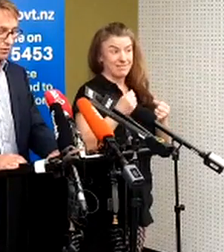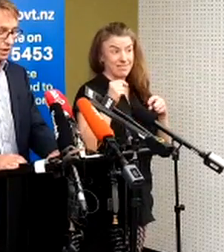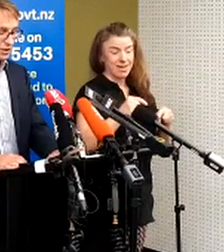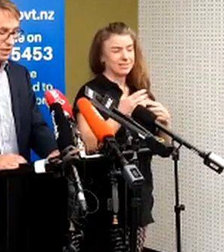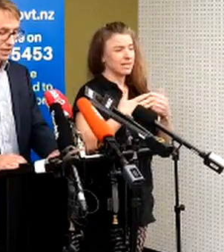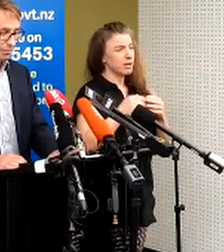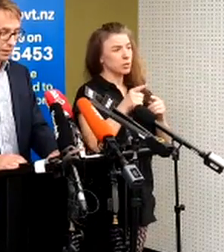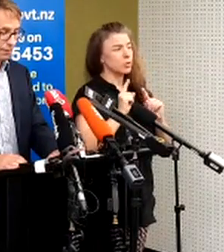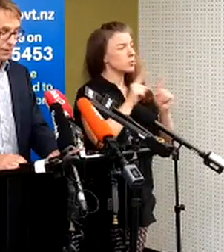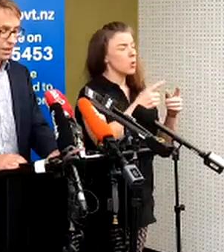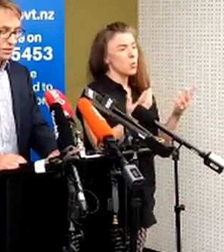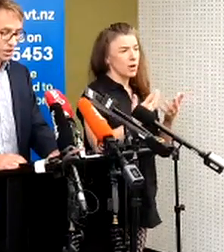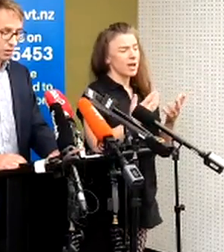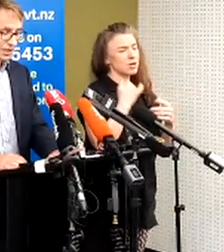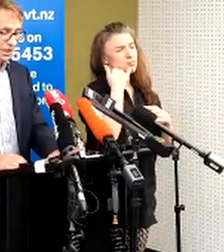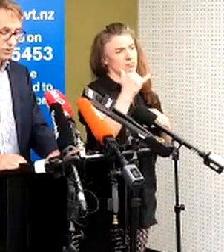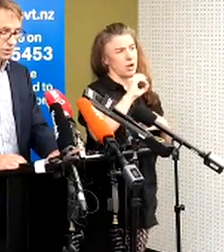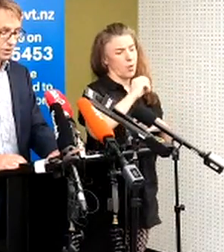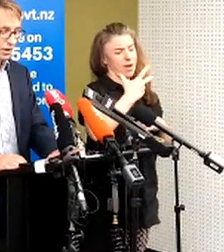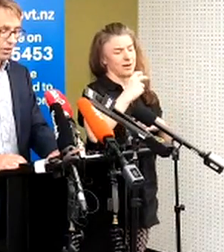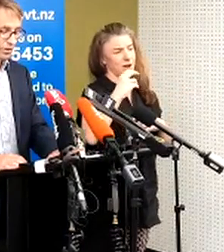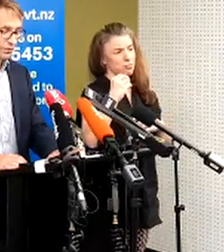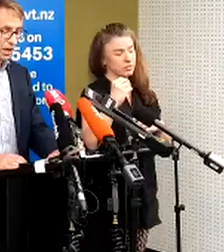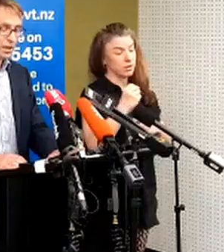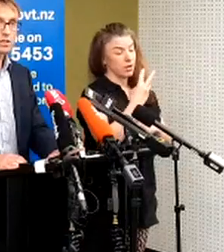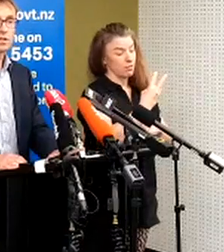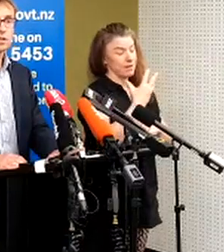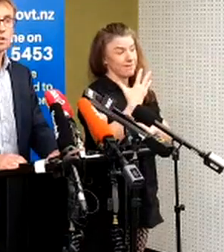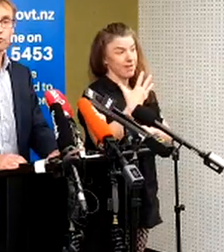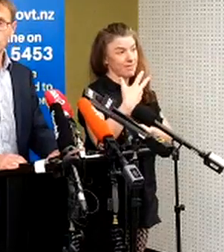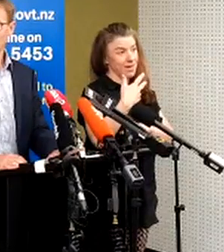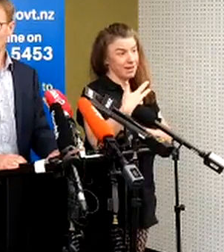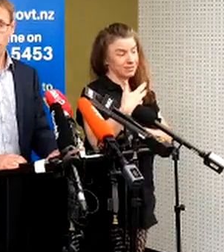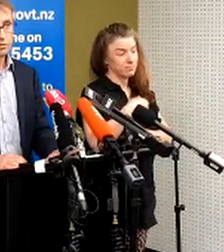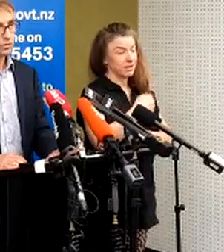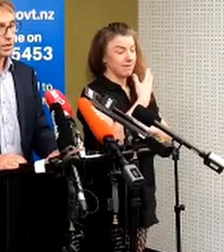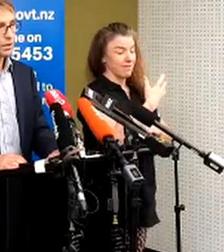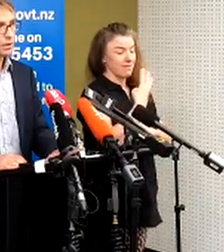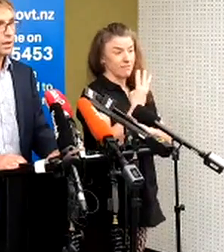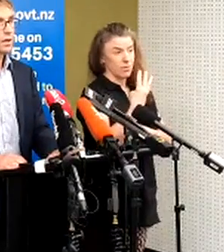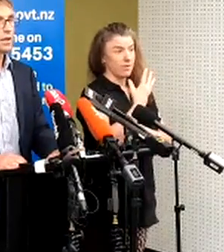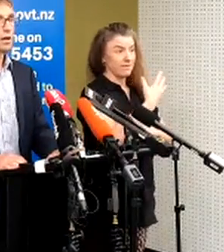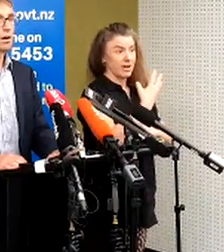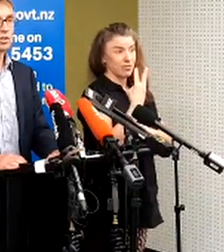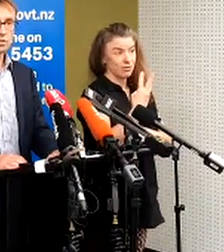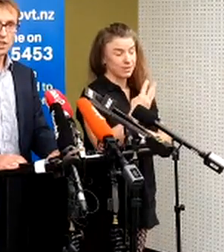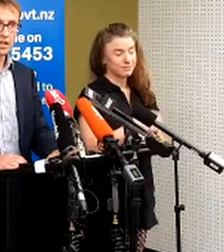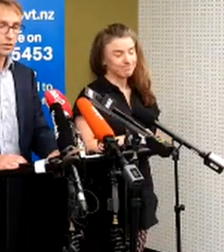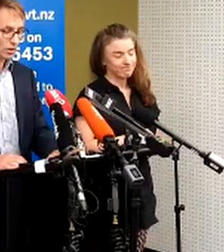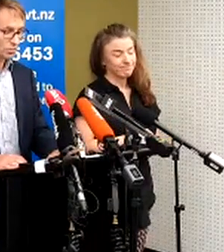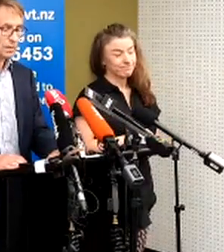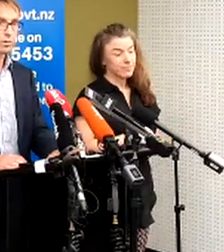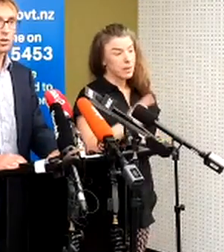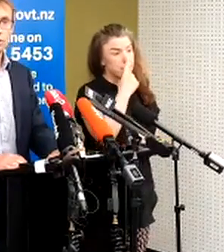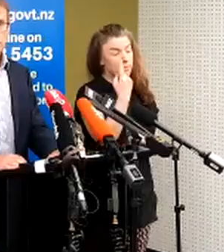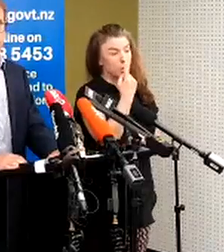dedicated COVID-19 number 0800 358 5453. Now, I should say